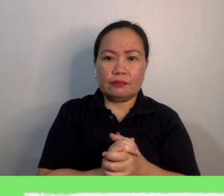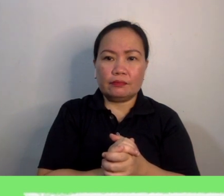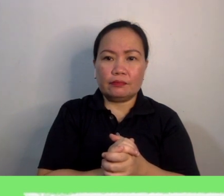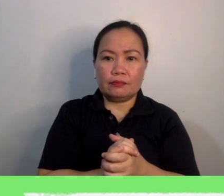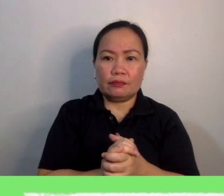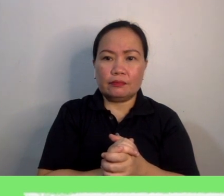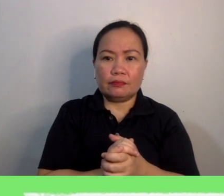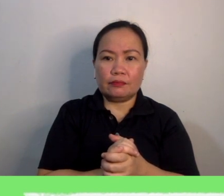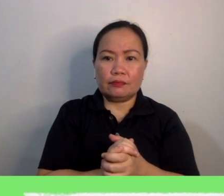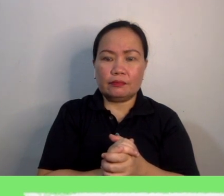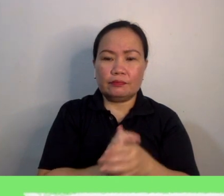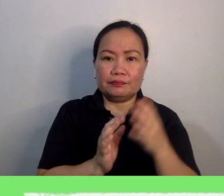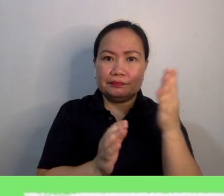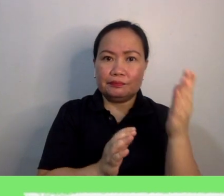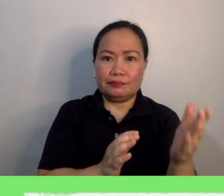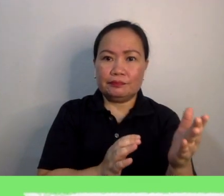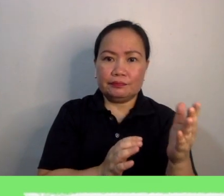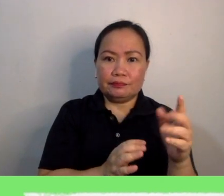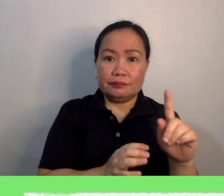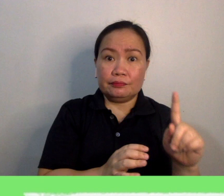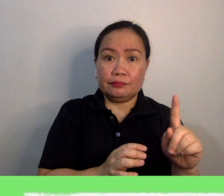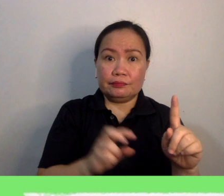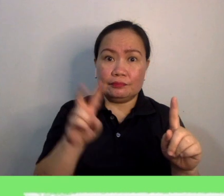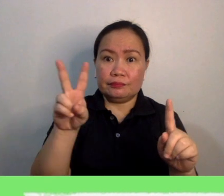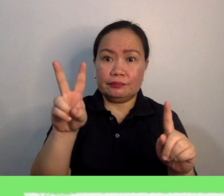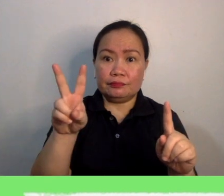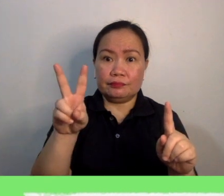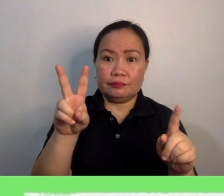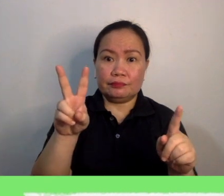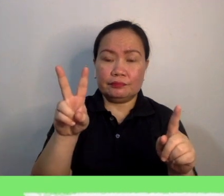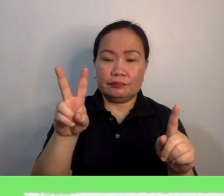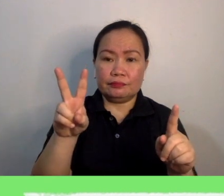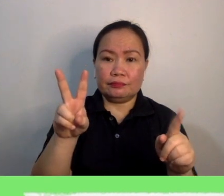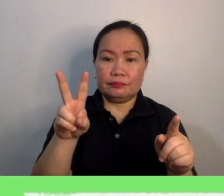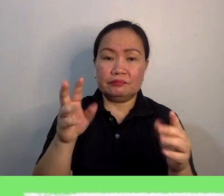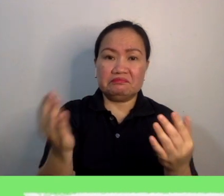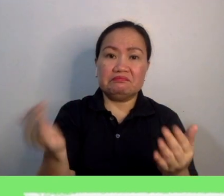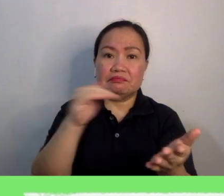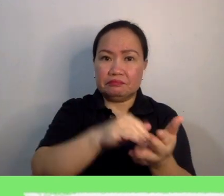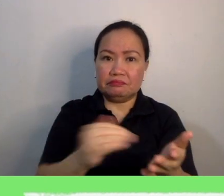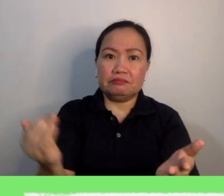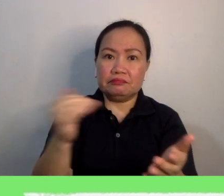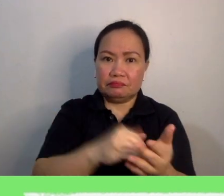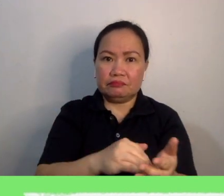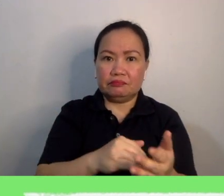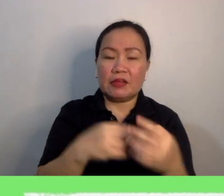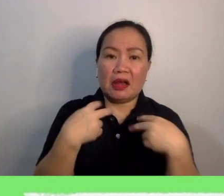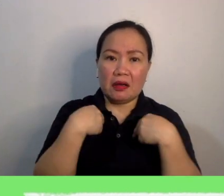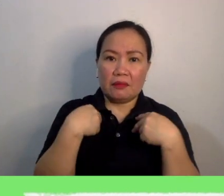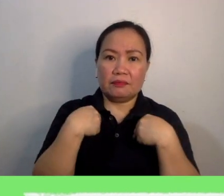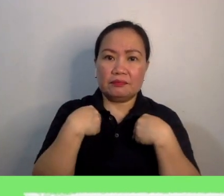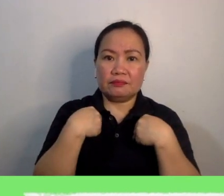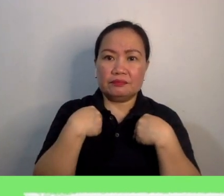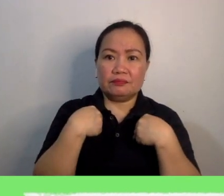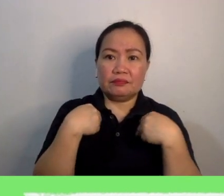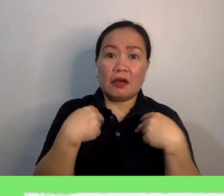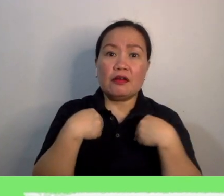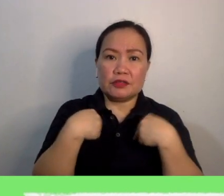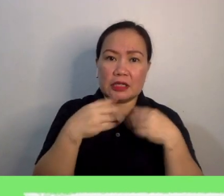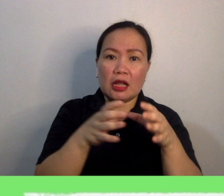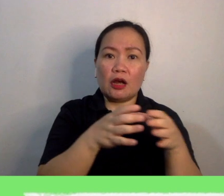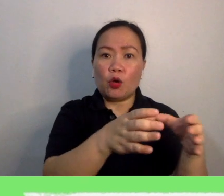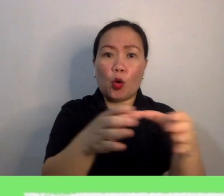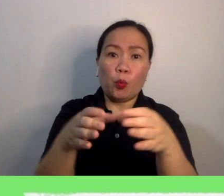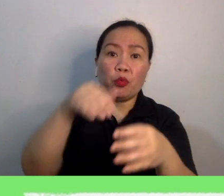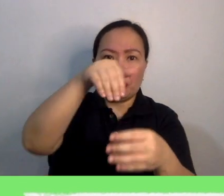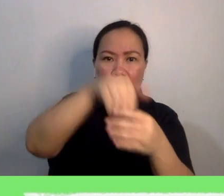ito yung interior niya. Si angle 2, ito yung interior niya. So, naulit siya. Okay? Interior siya ni angle